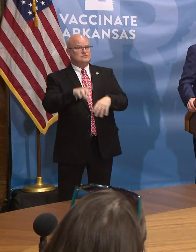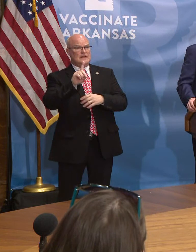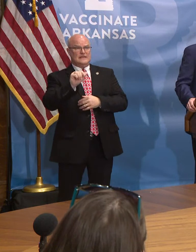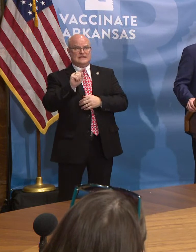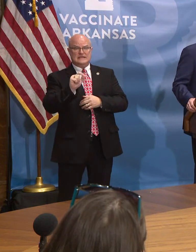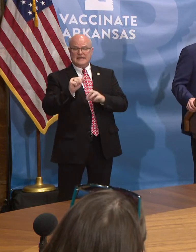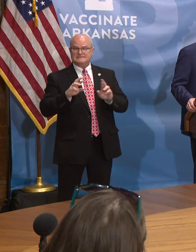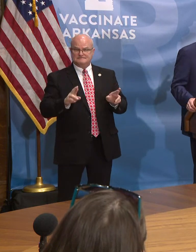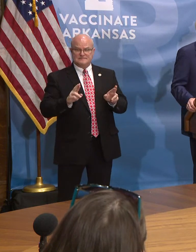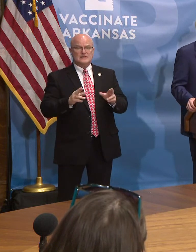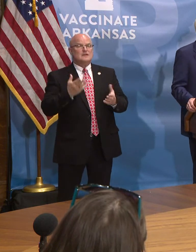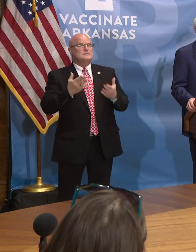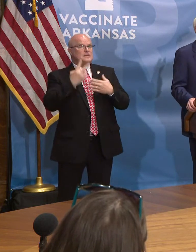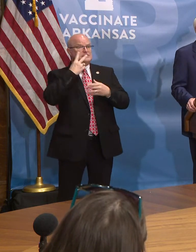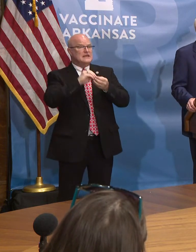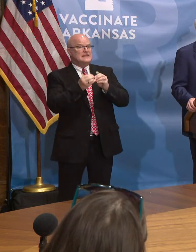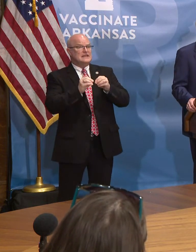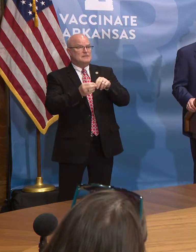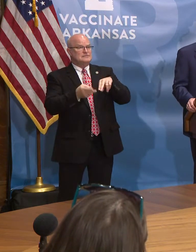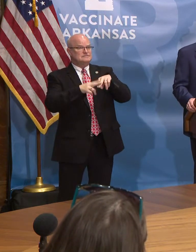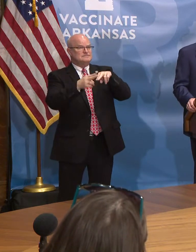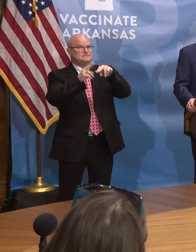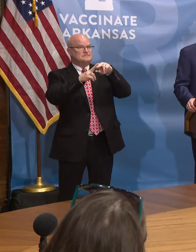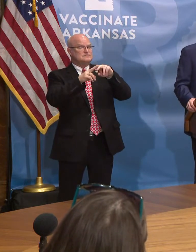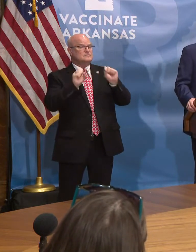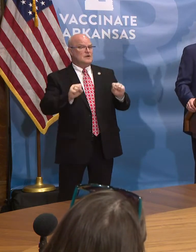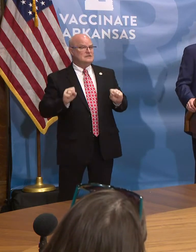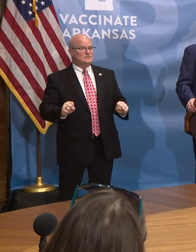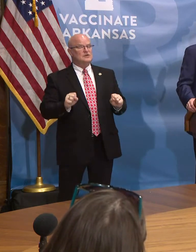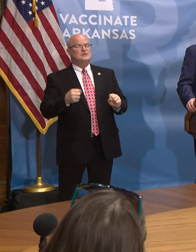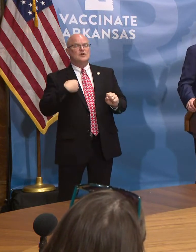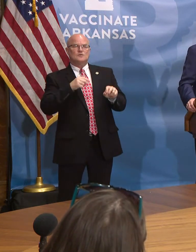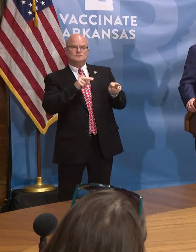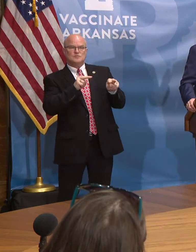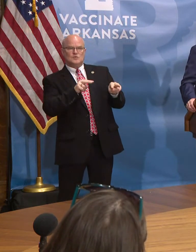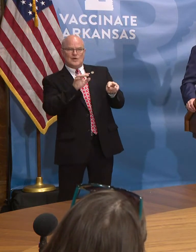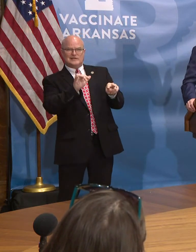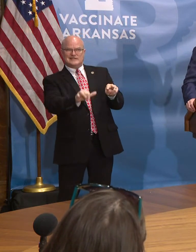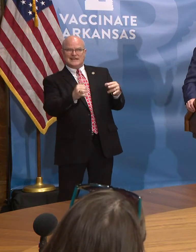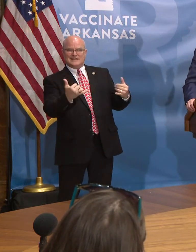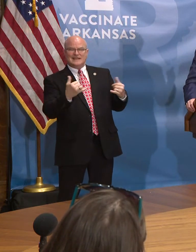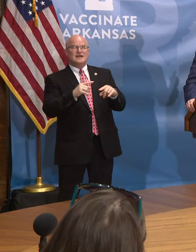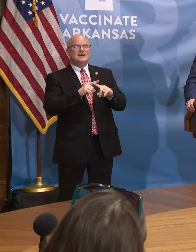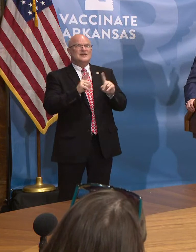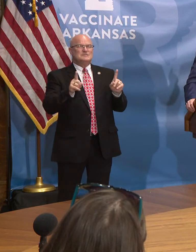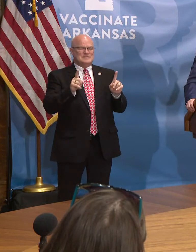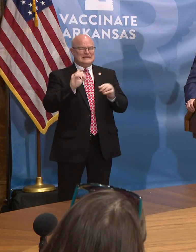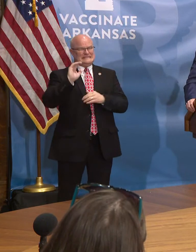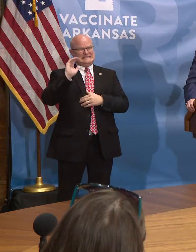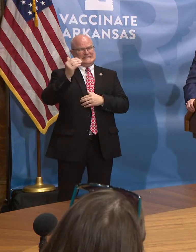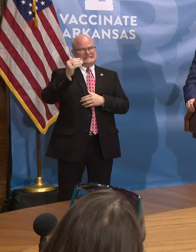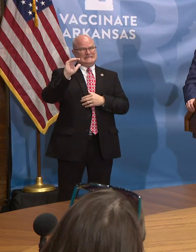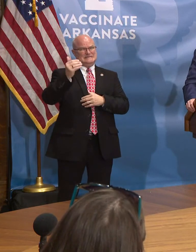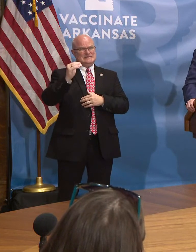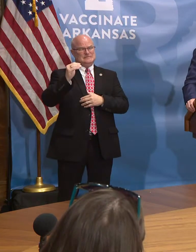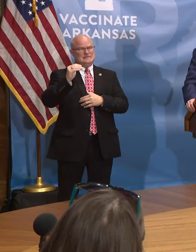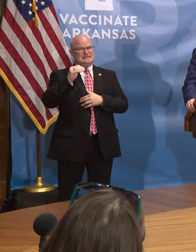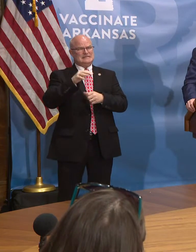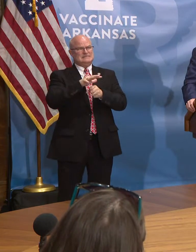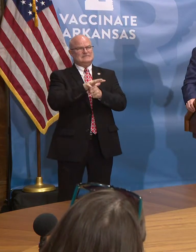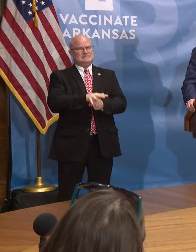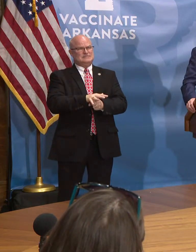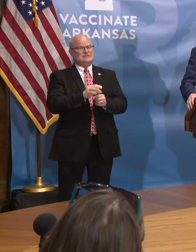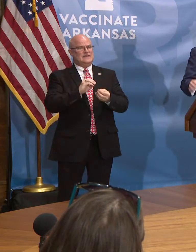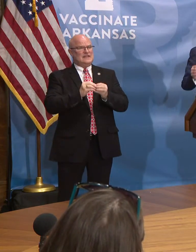data, and so you could see those numbers go up, and so we'll watch that. But that seems to be depressed in terms